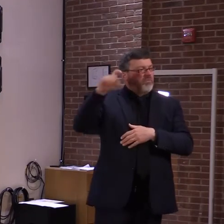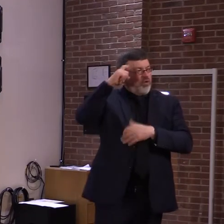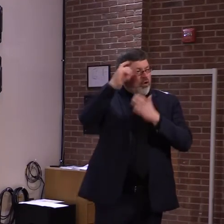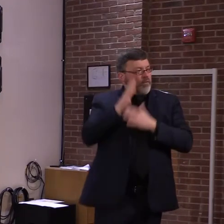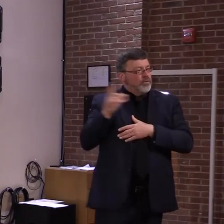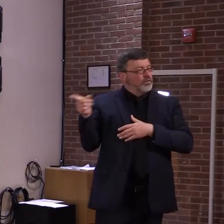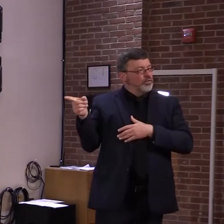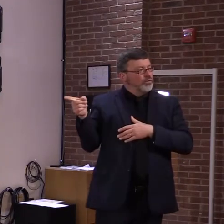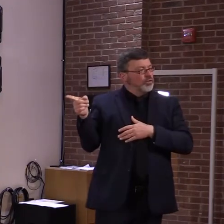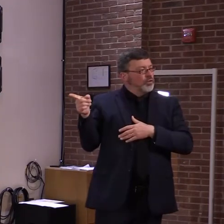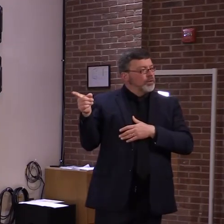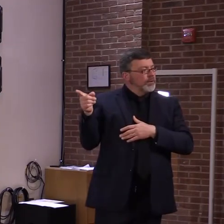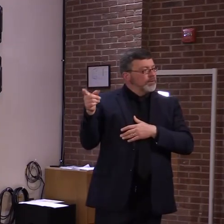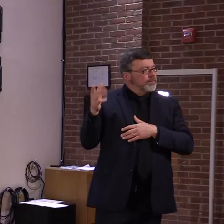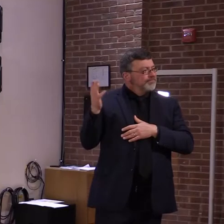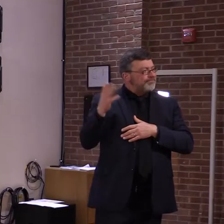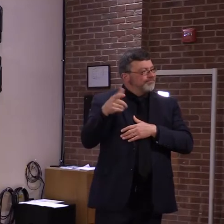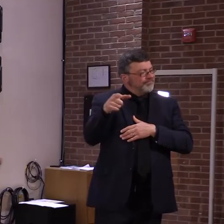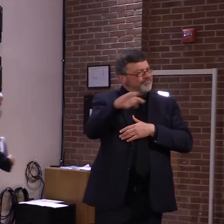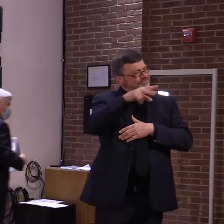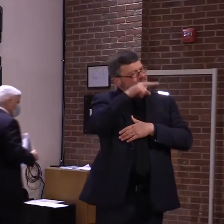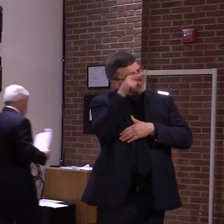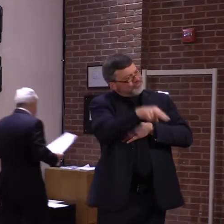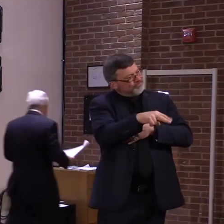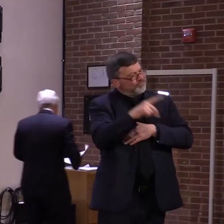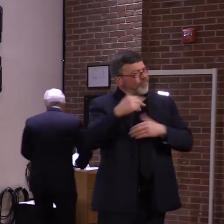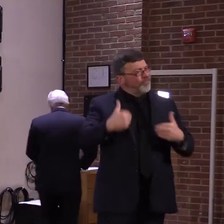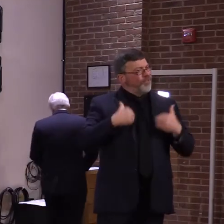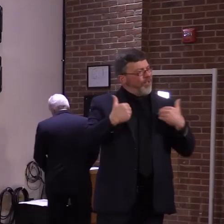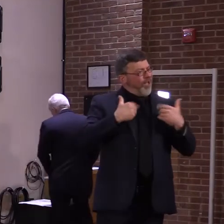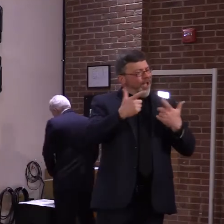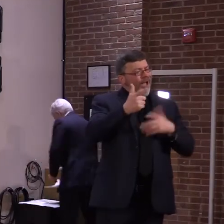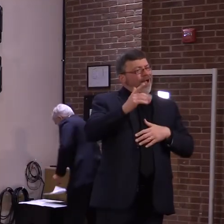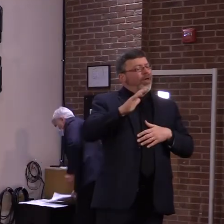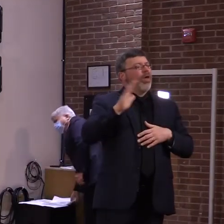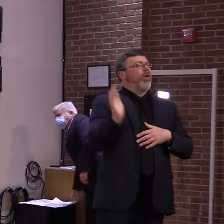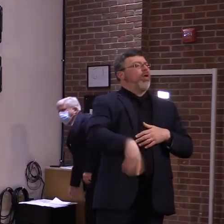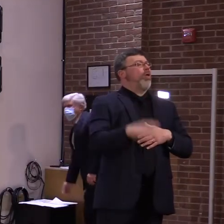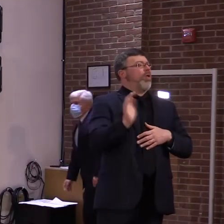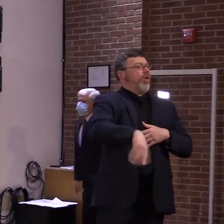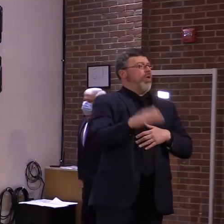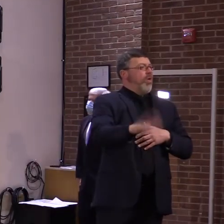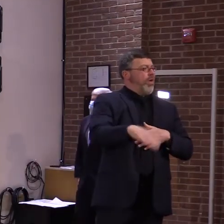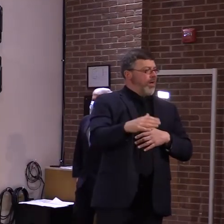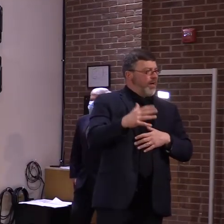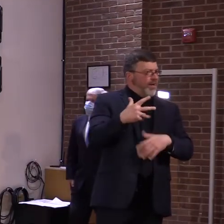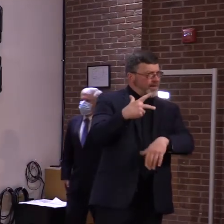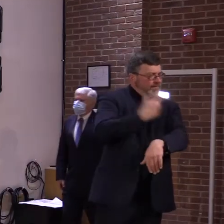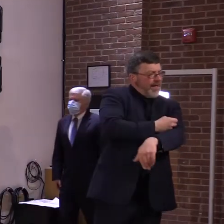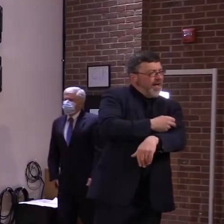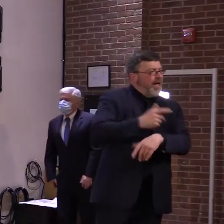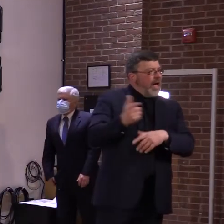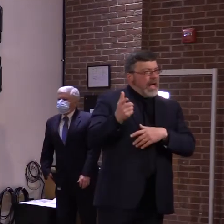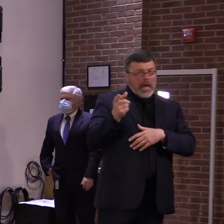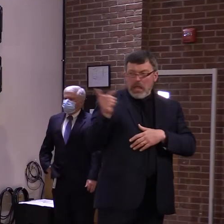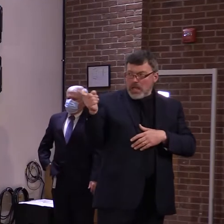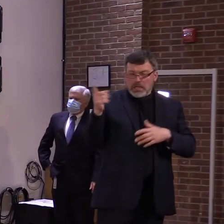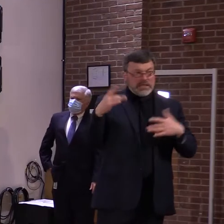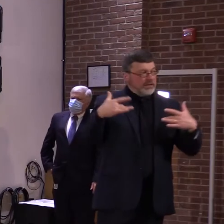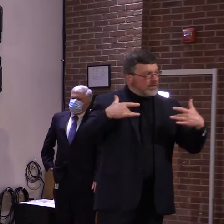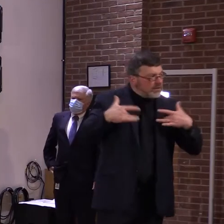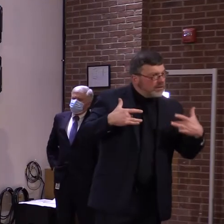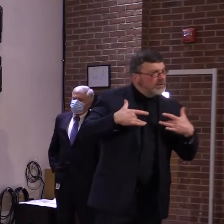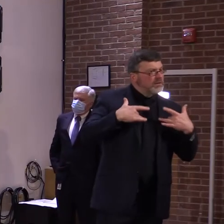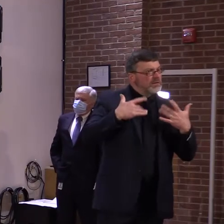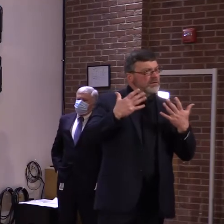I mean, at what point is that a concern? And, if that continues, I mean, how will that affect